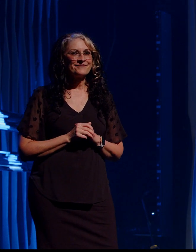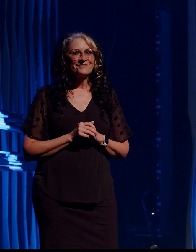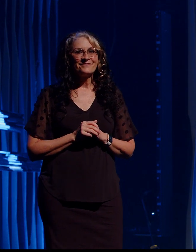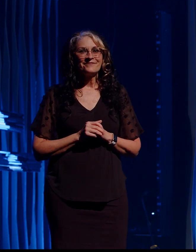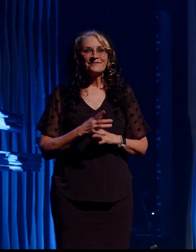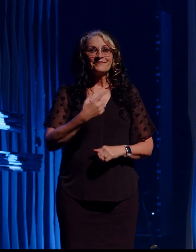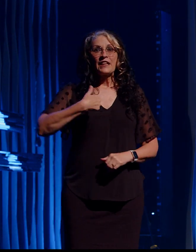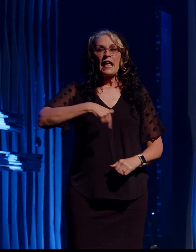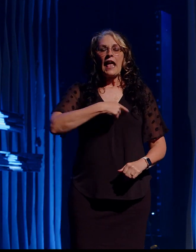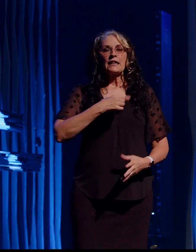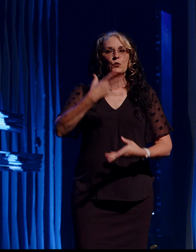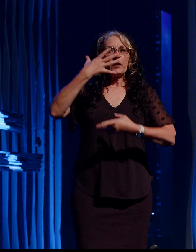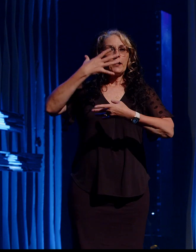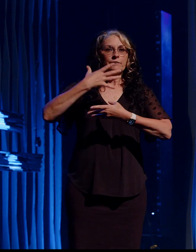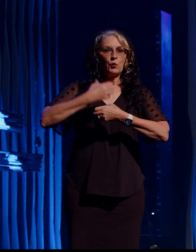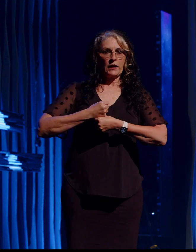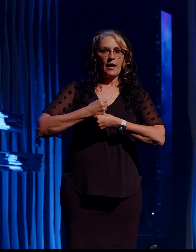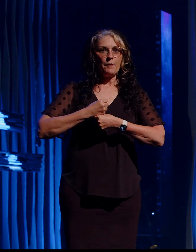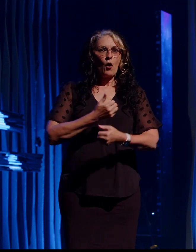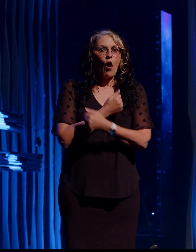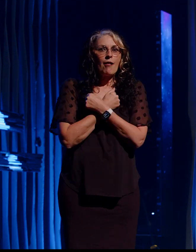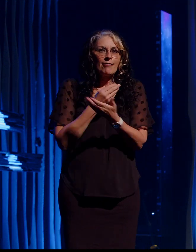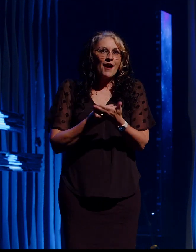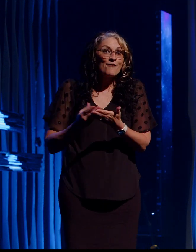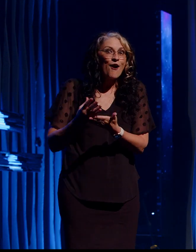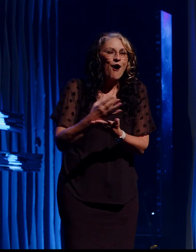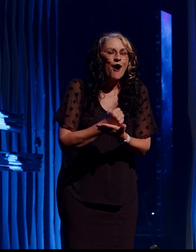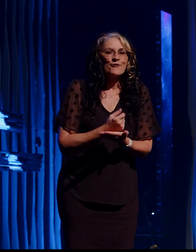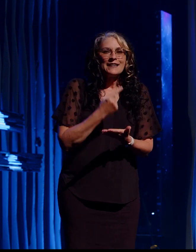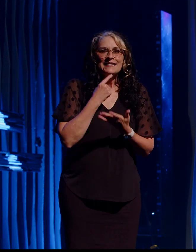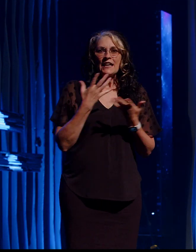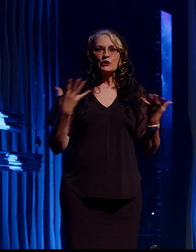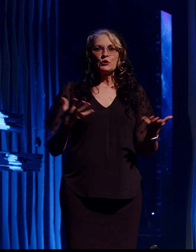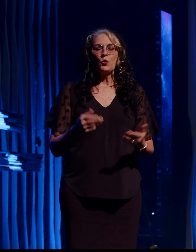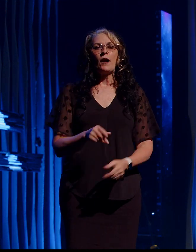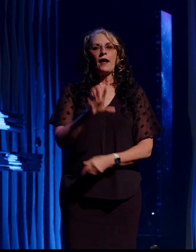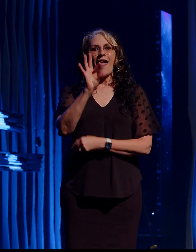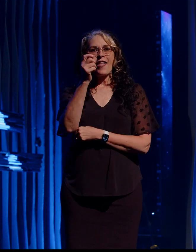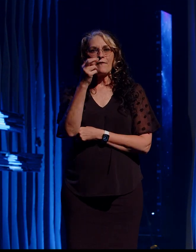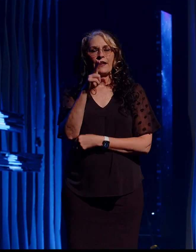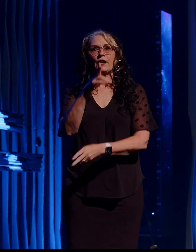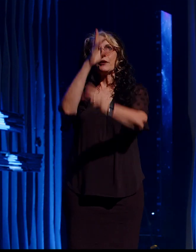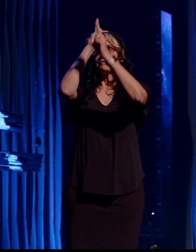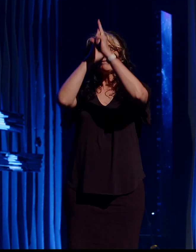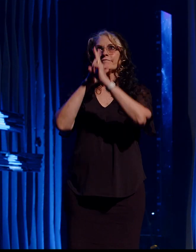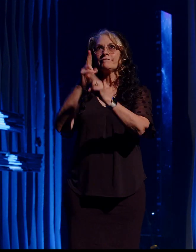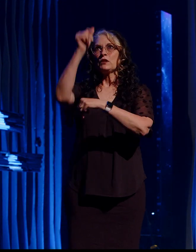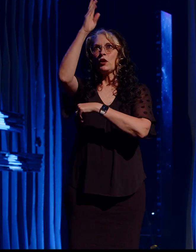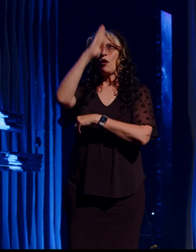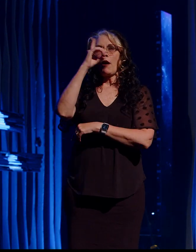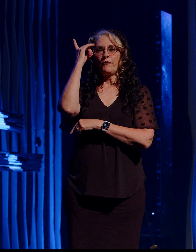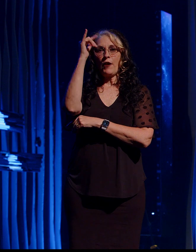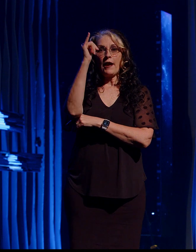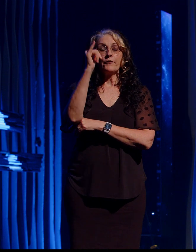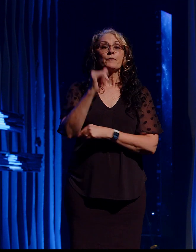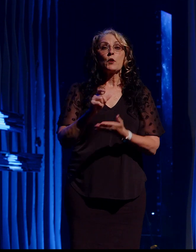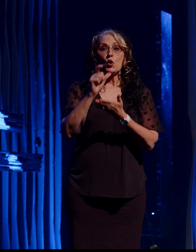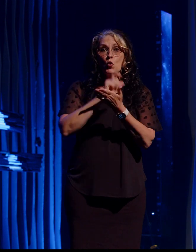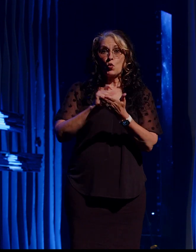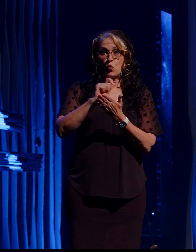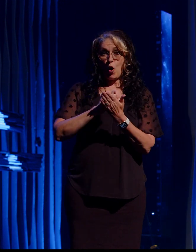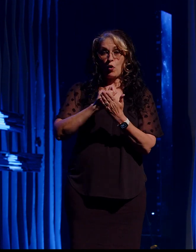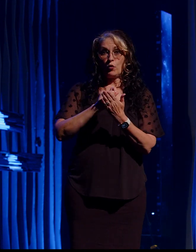So as we recap on our love offering, which simply says, fear God forever, we're going to sing a song tonight that we wrote last year that